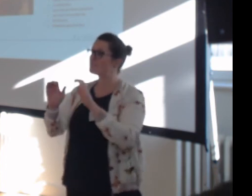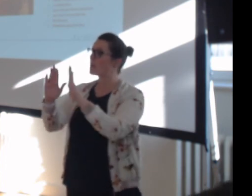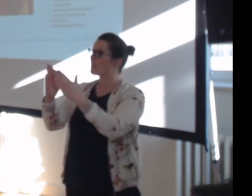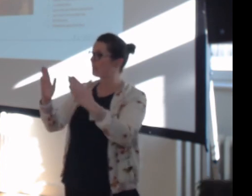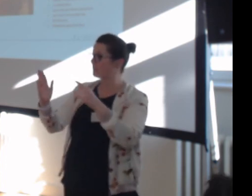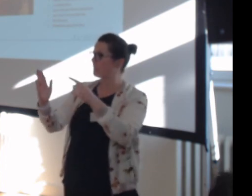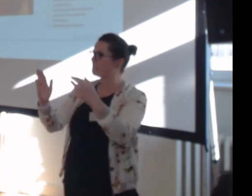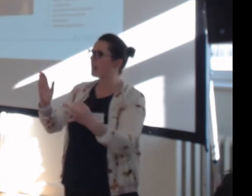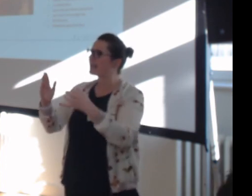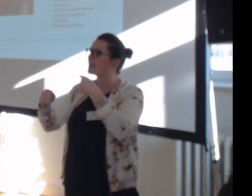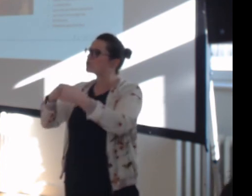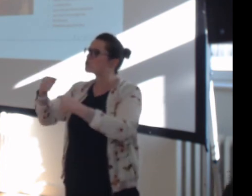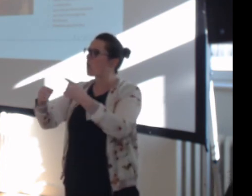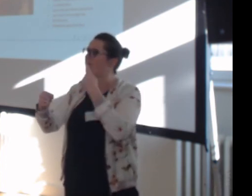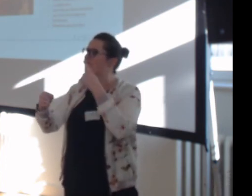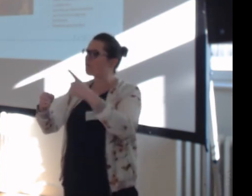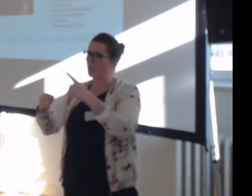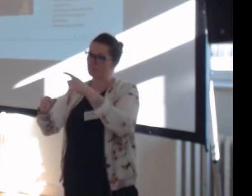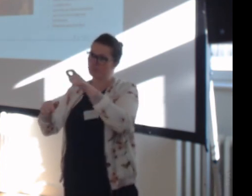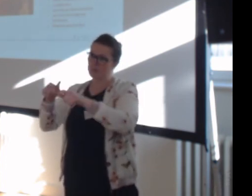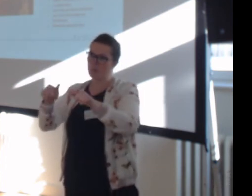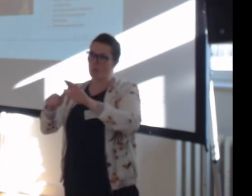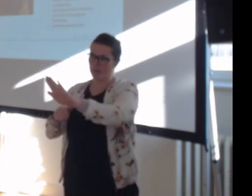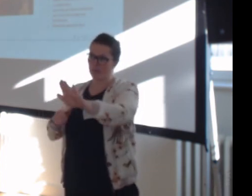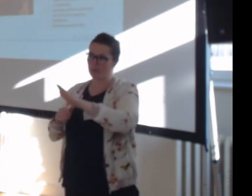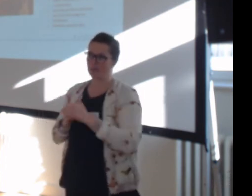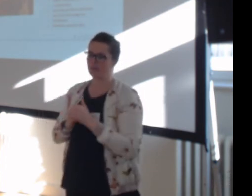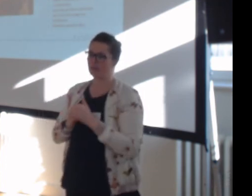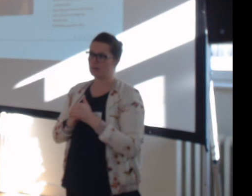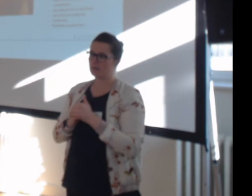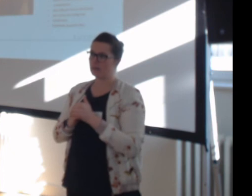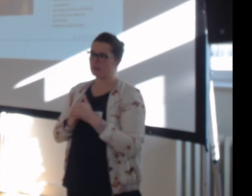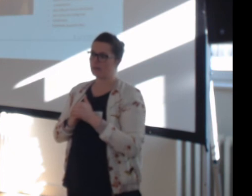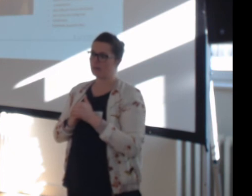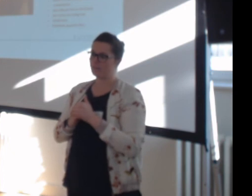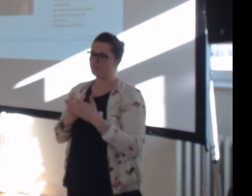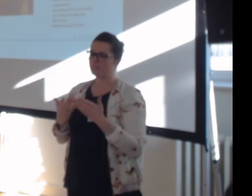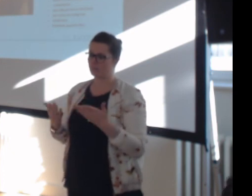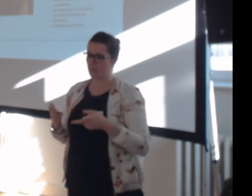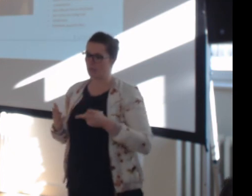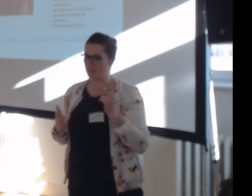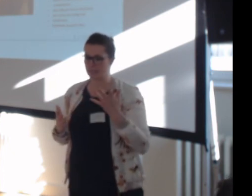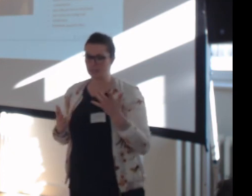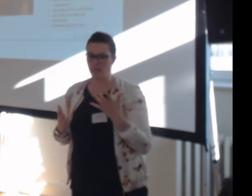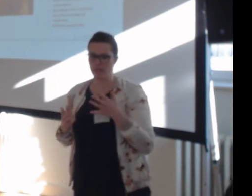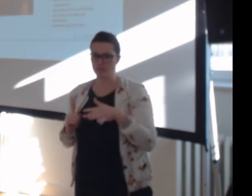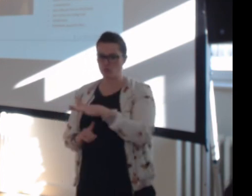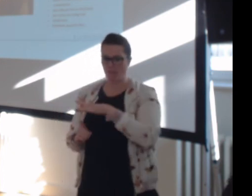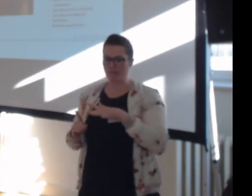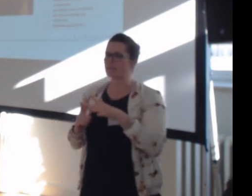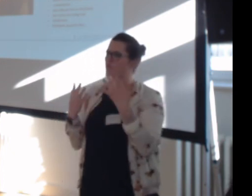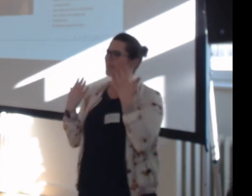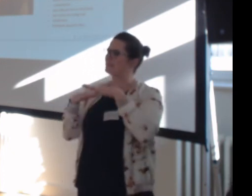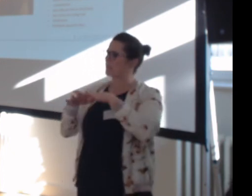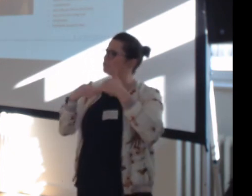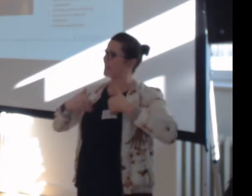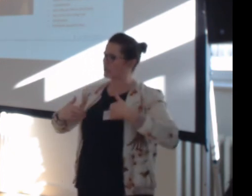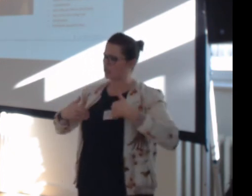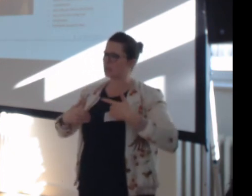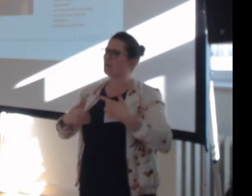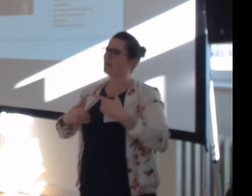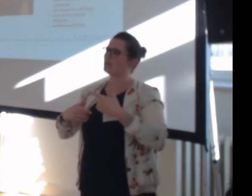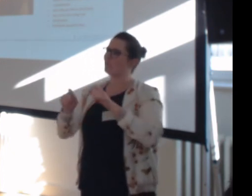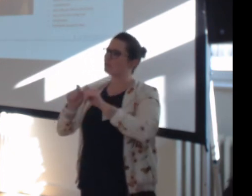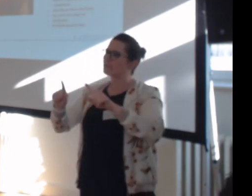an important role in newcomers' lives. Usually, it starts with a guided visit to the library in the context of an integration and or